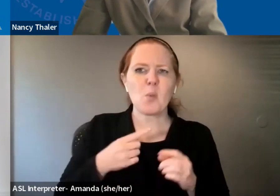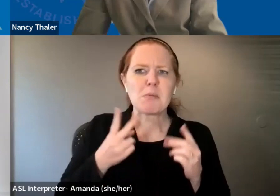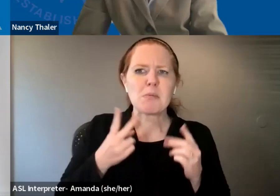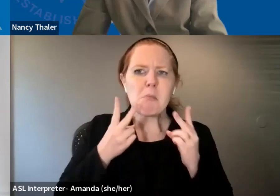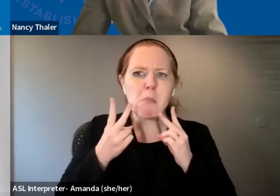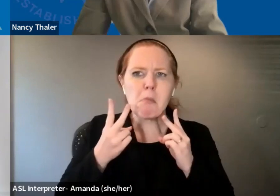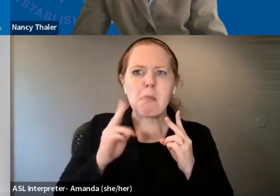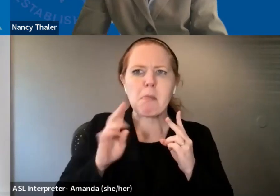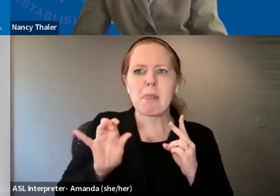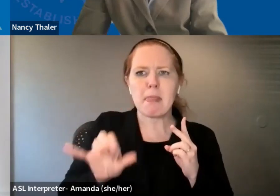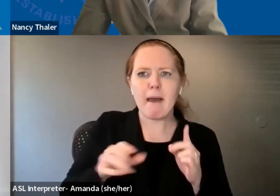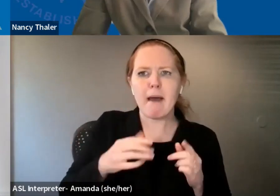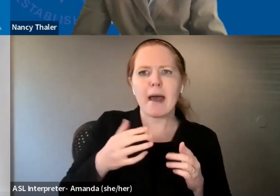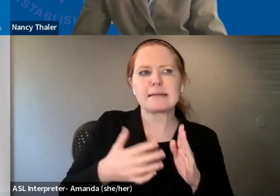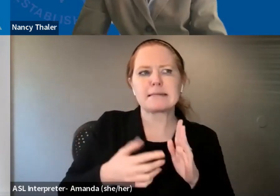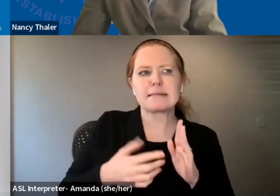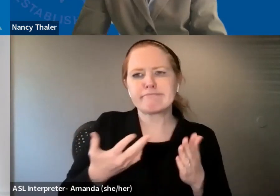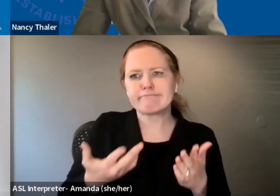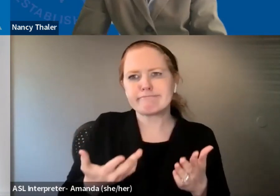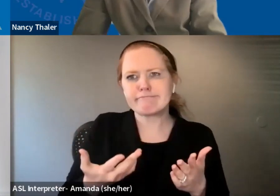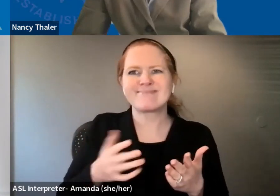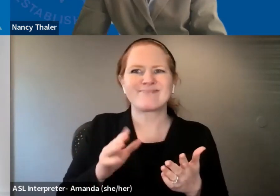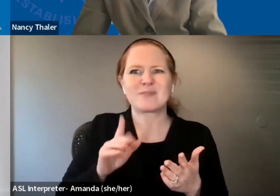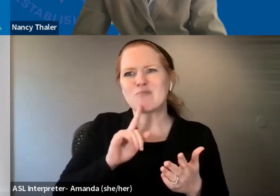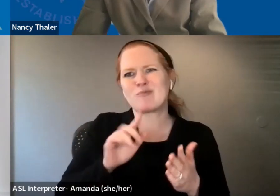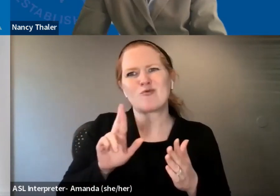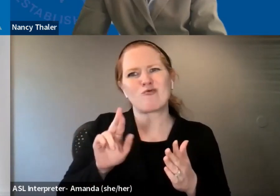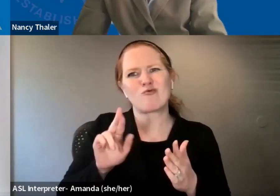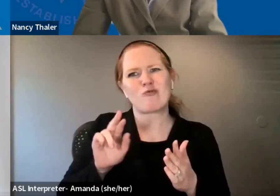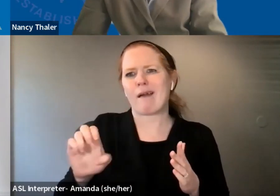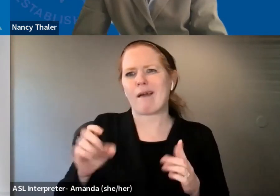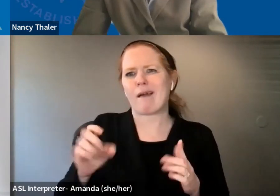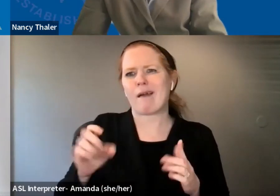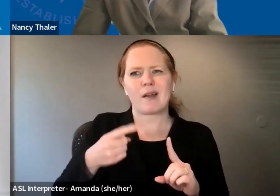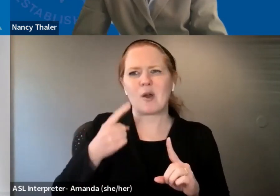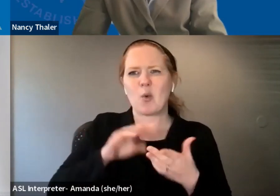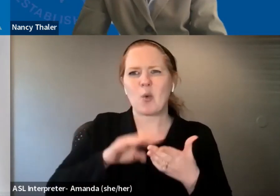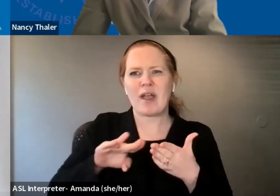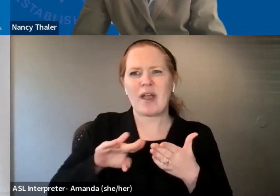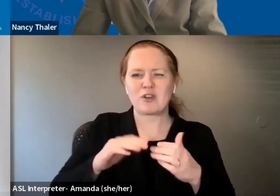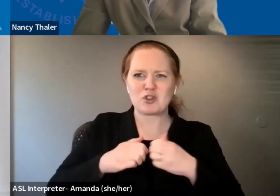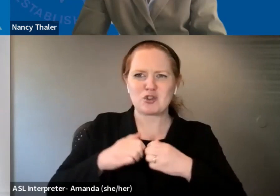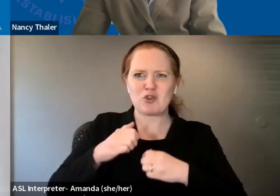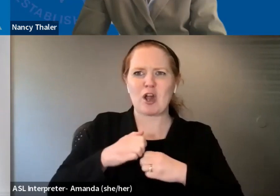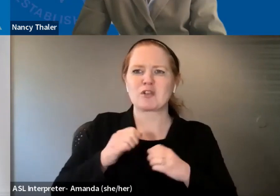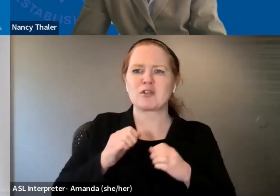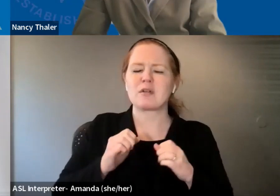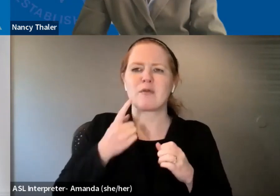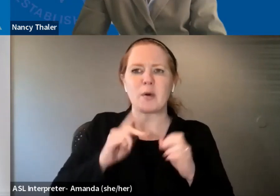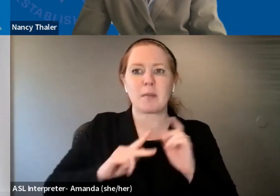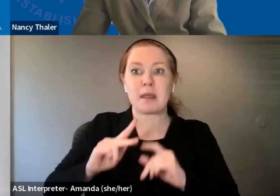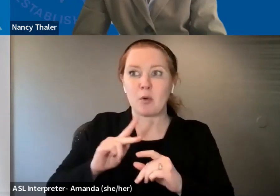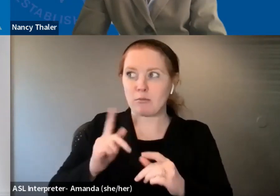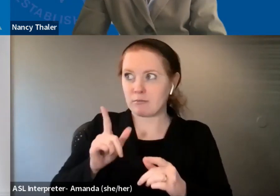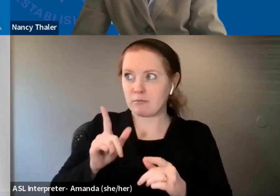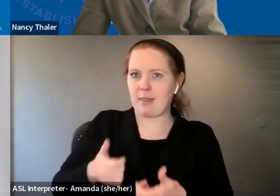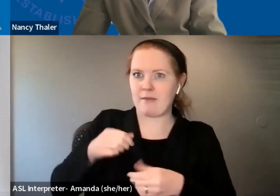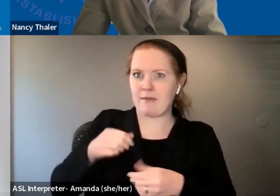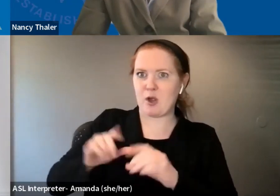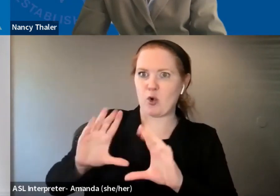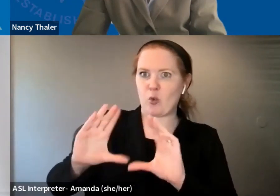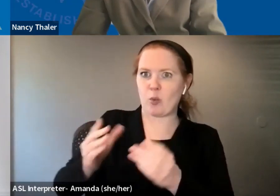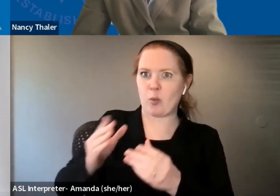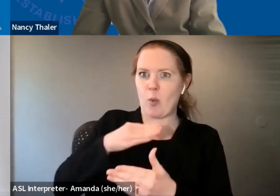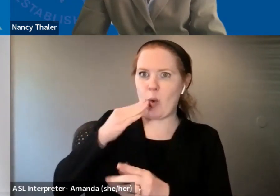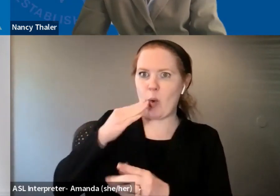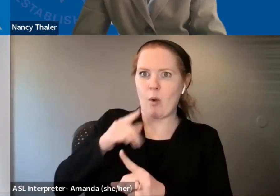bit sometimes, but it's pretty rare for a waiver to be structured so that people who live in a group home setting are